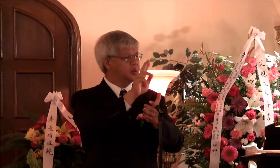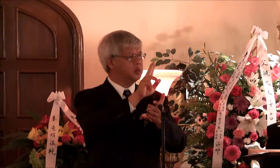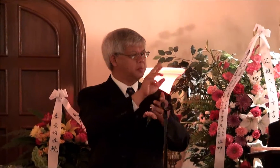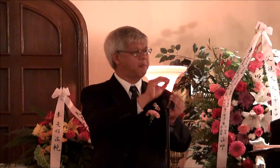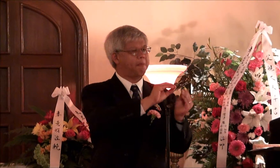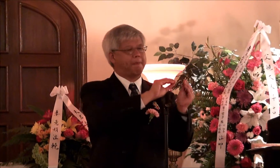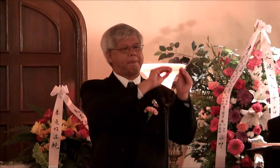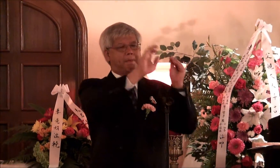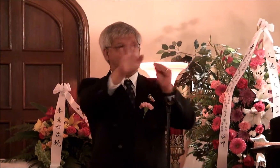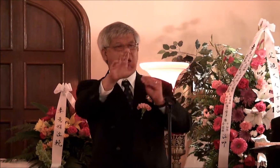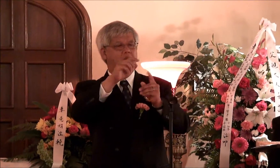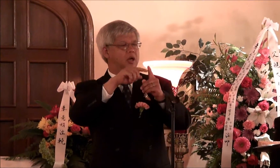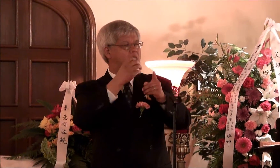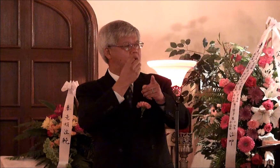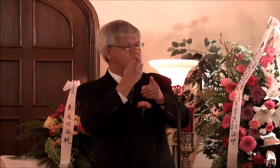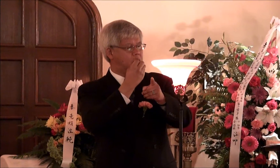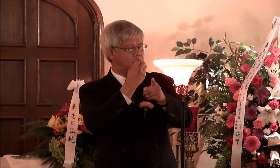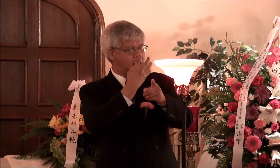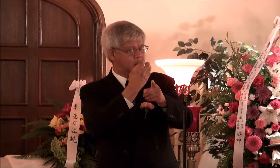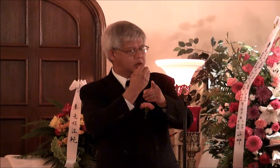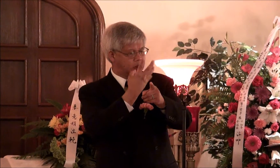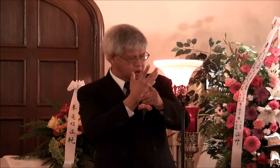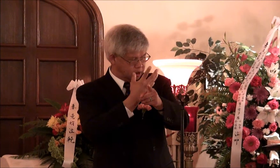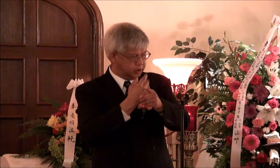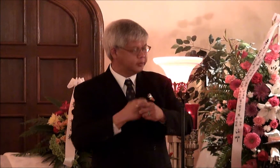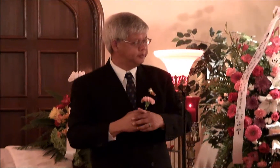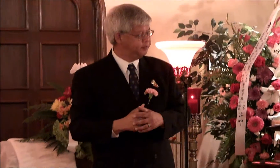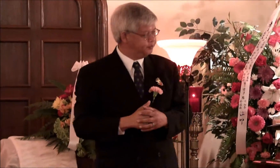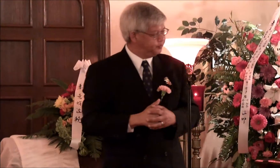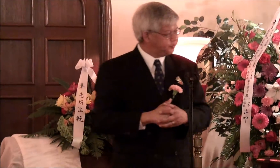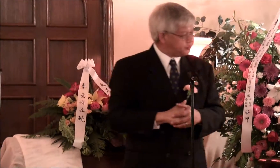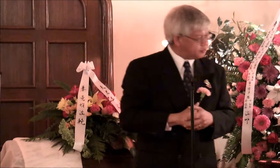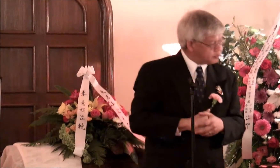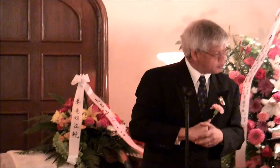his wife moved back to Hong Kong.